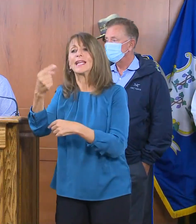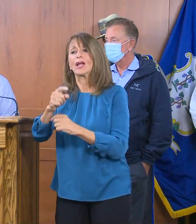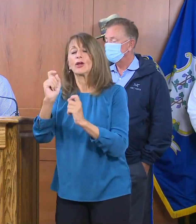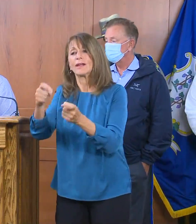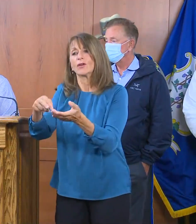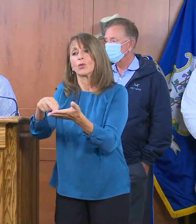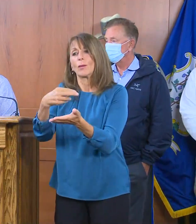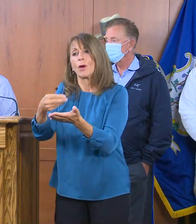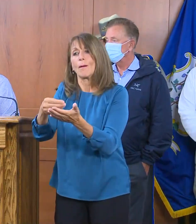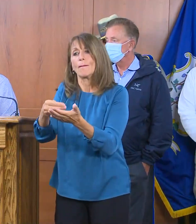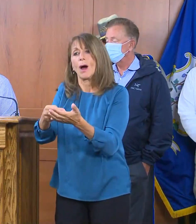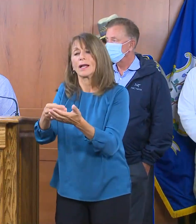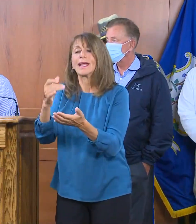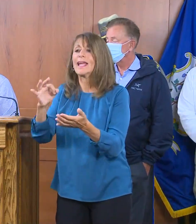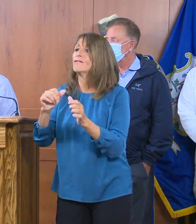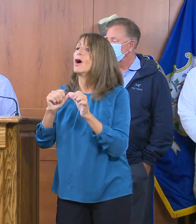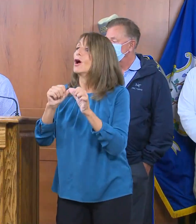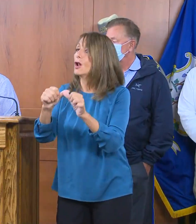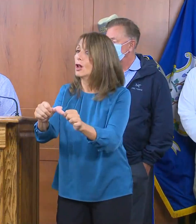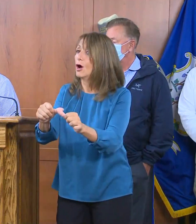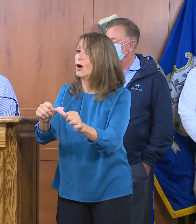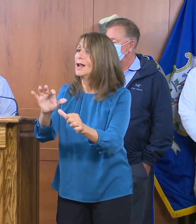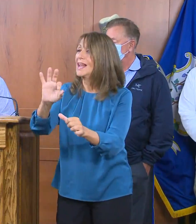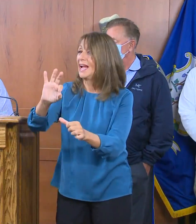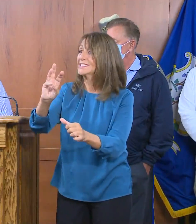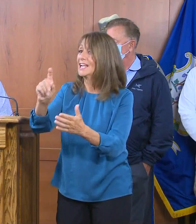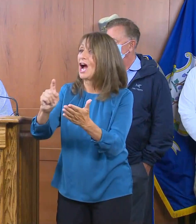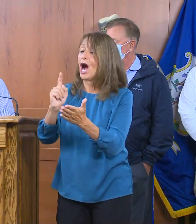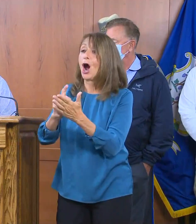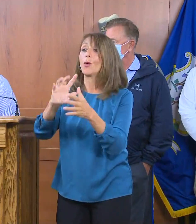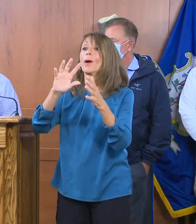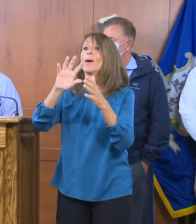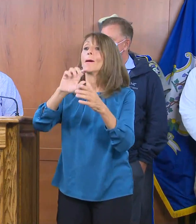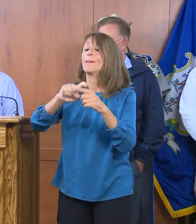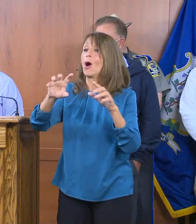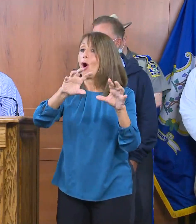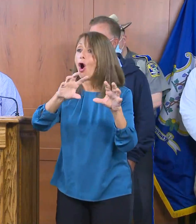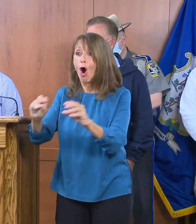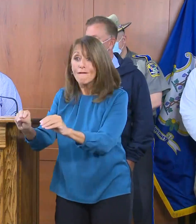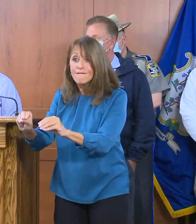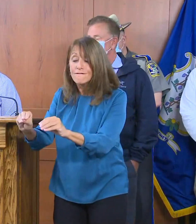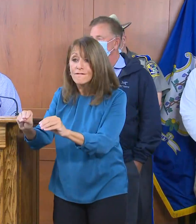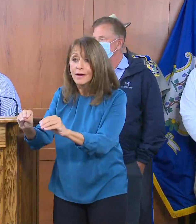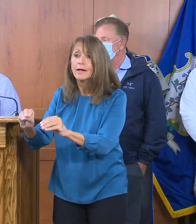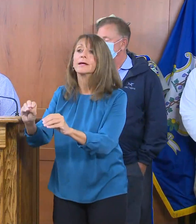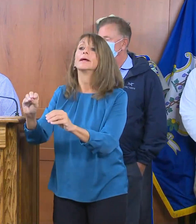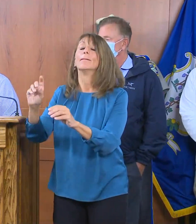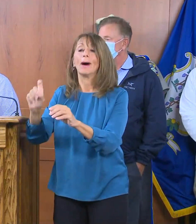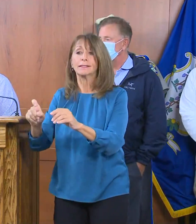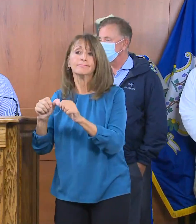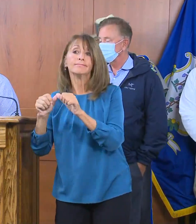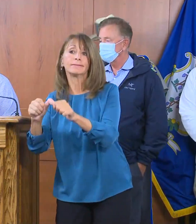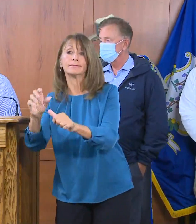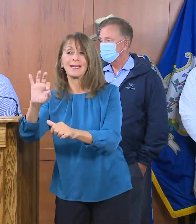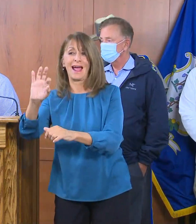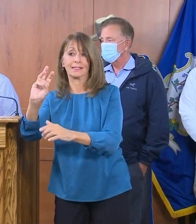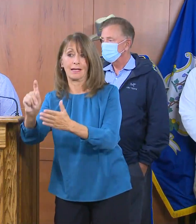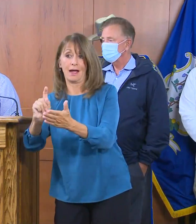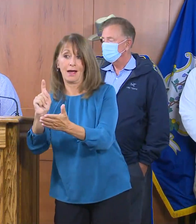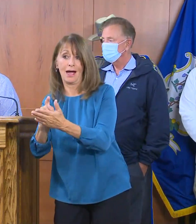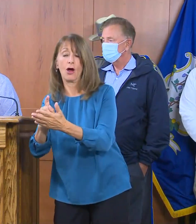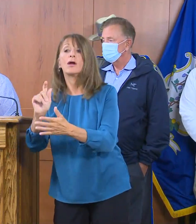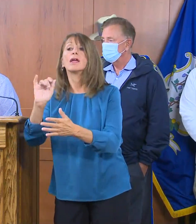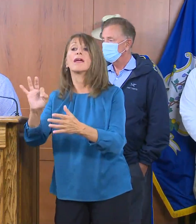for outages that last longer than 96 hours. The 96 hours is also the same provision for the lost food